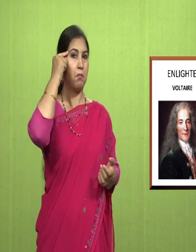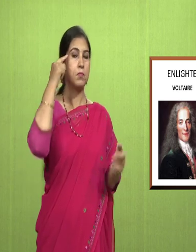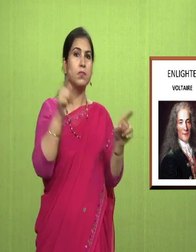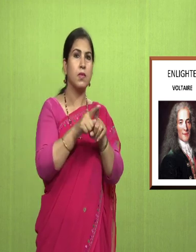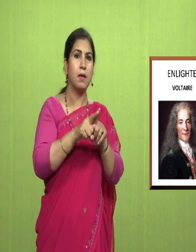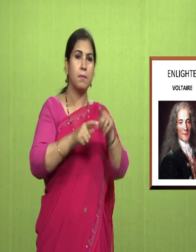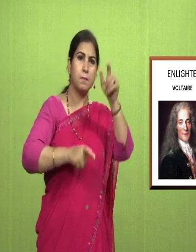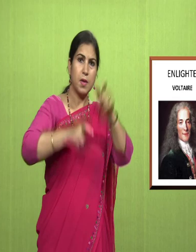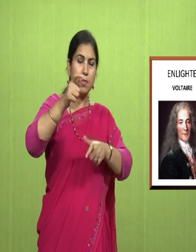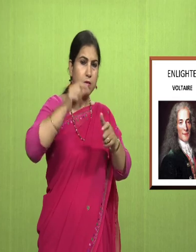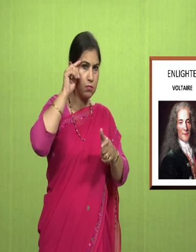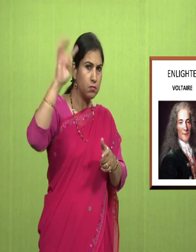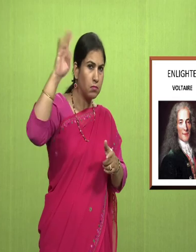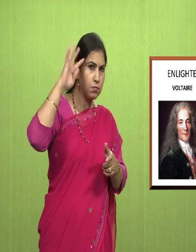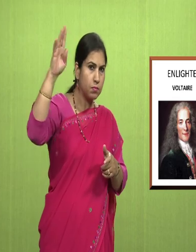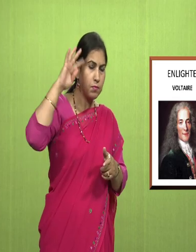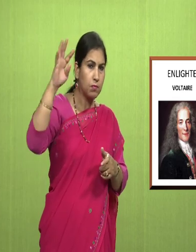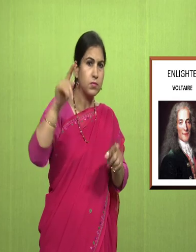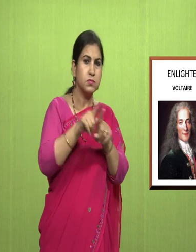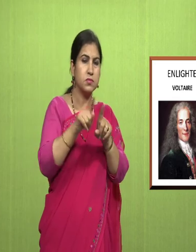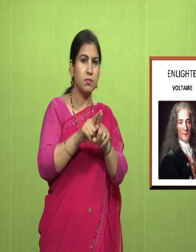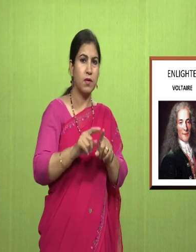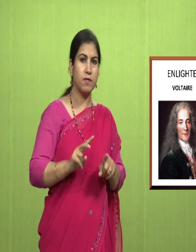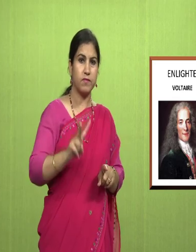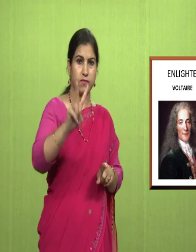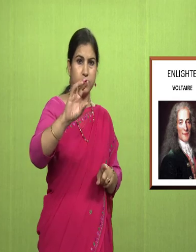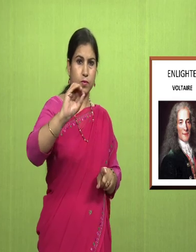and philosophers like Voltaire,